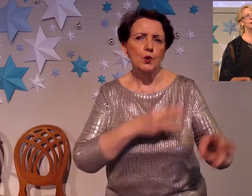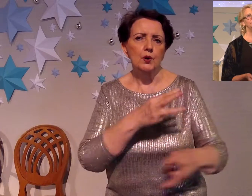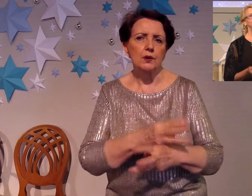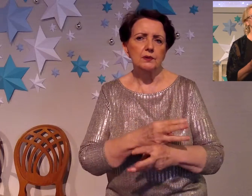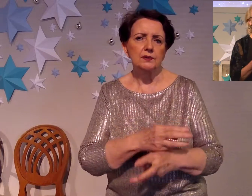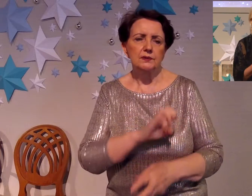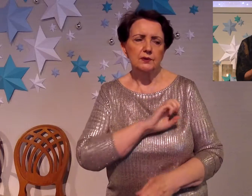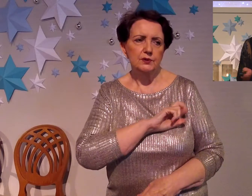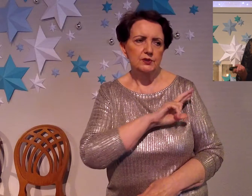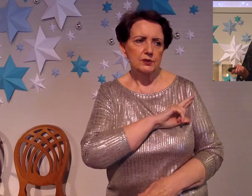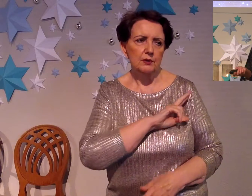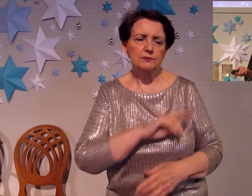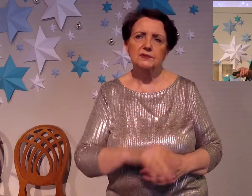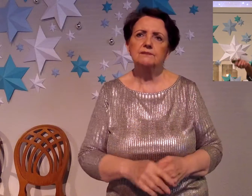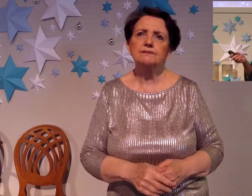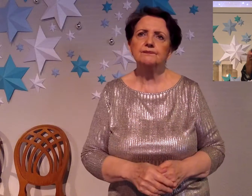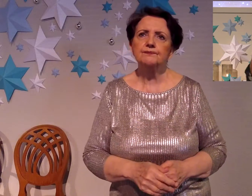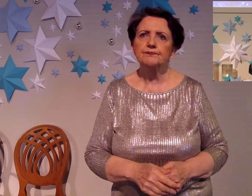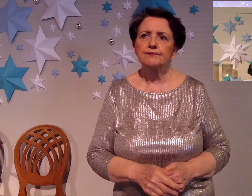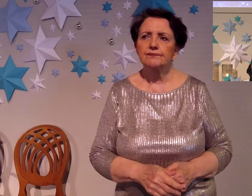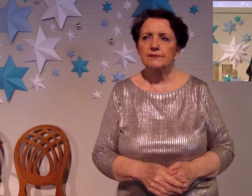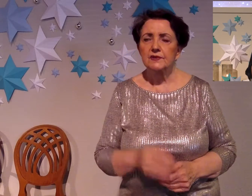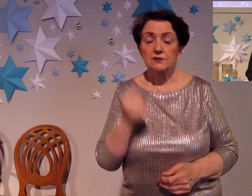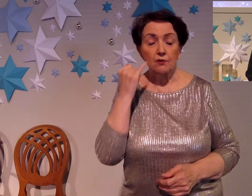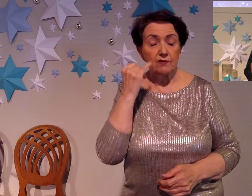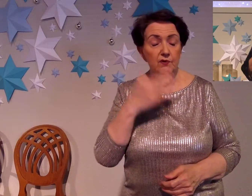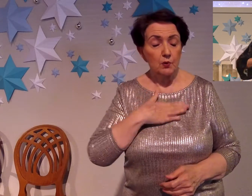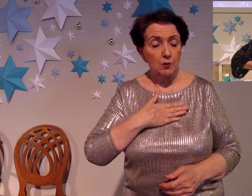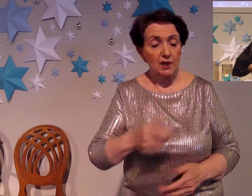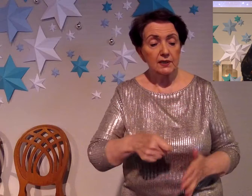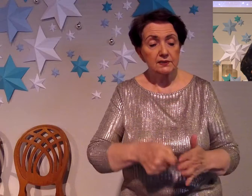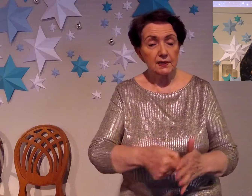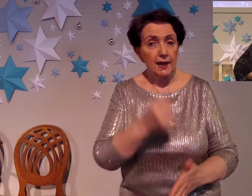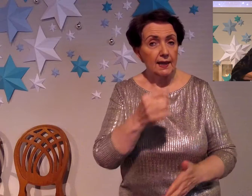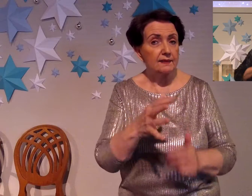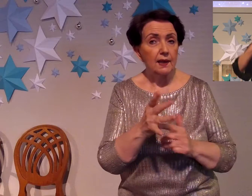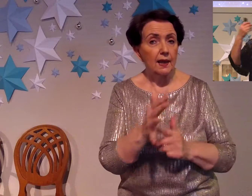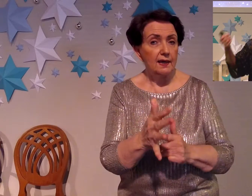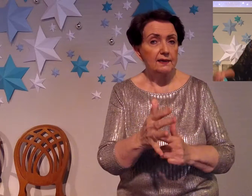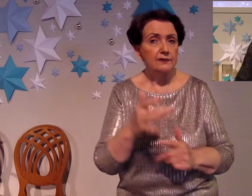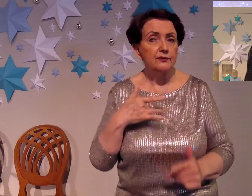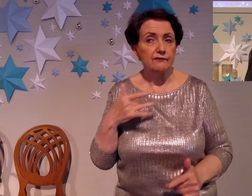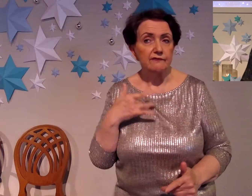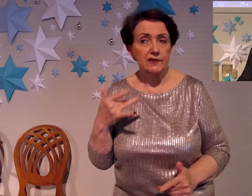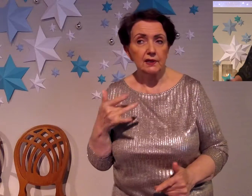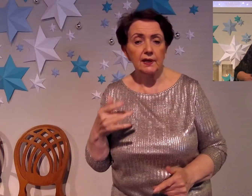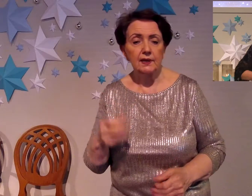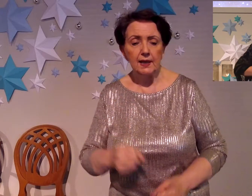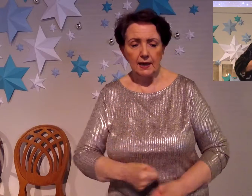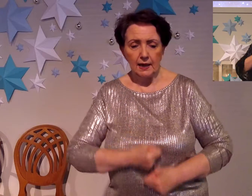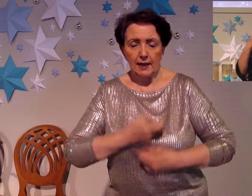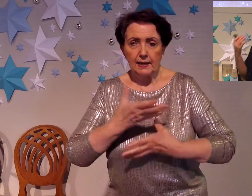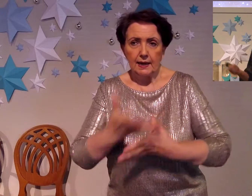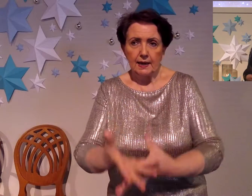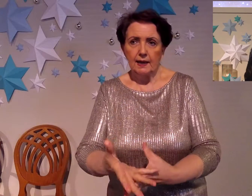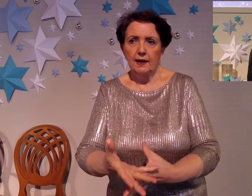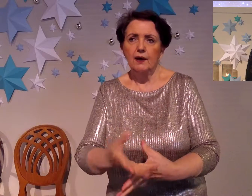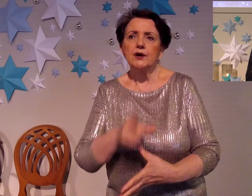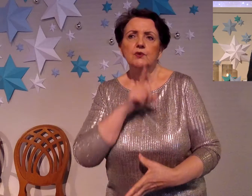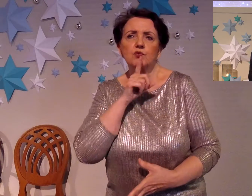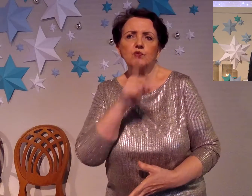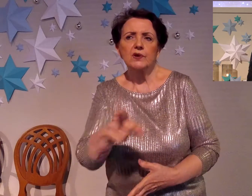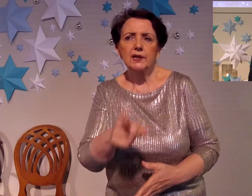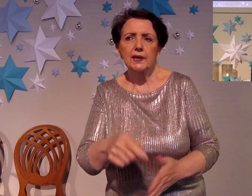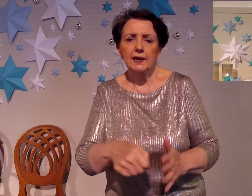Holmes, right? And so if we're going to light that light, if we're going to feel that inner light and we're going to let it out and we're going to really